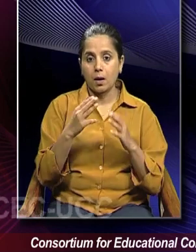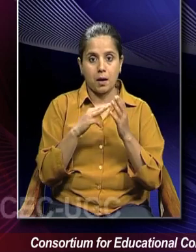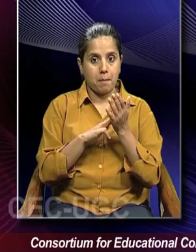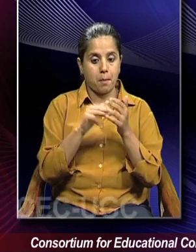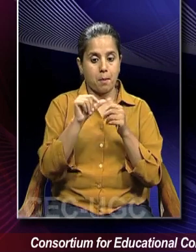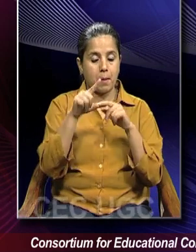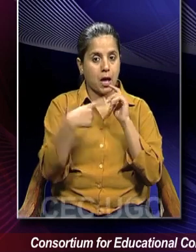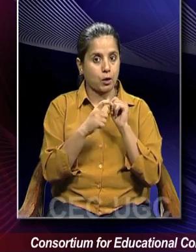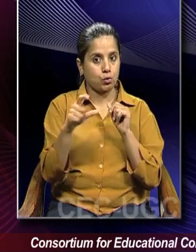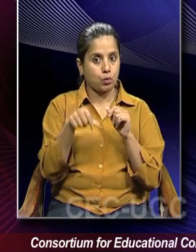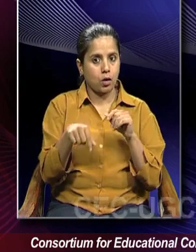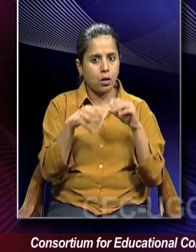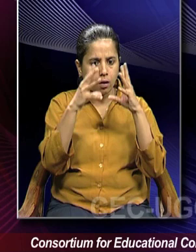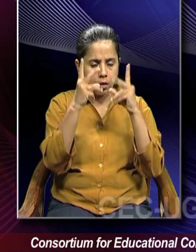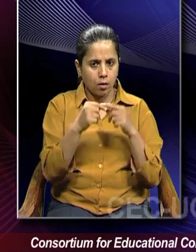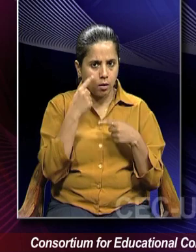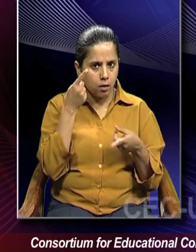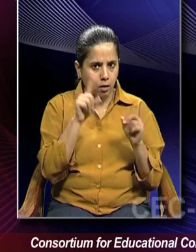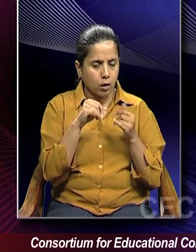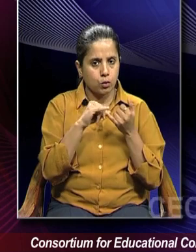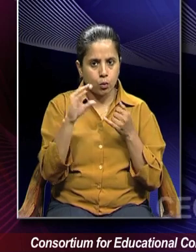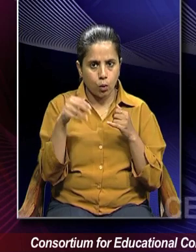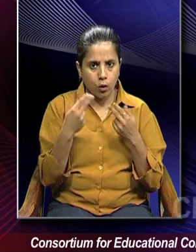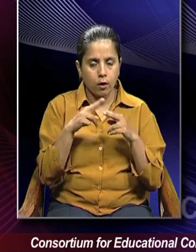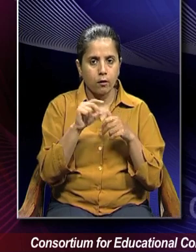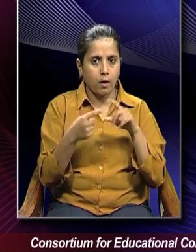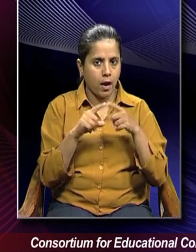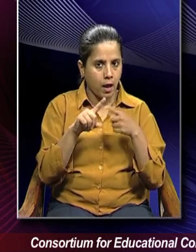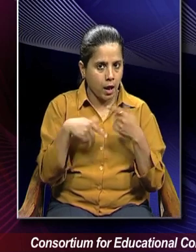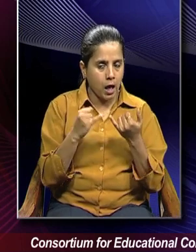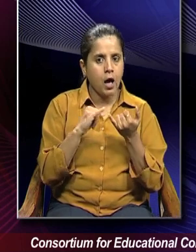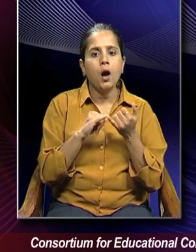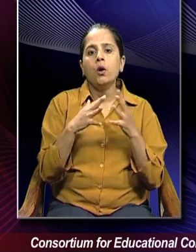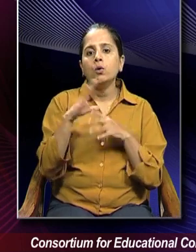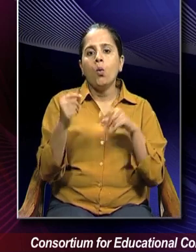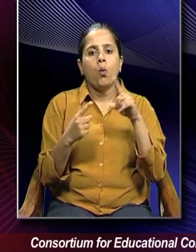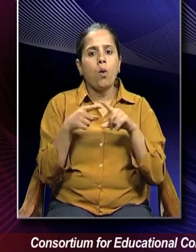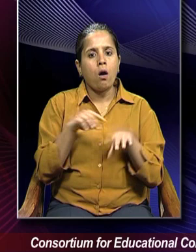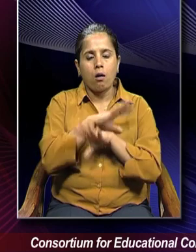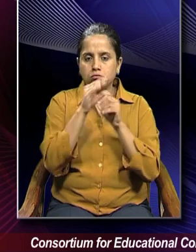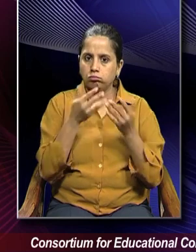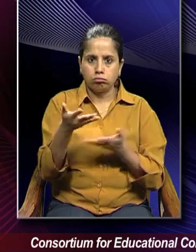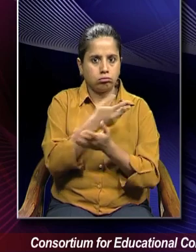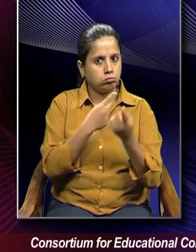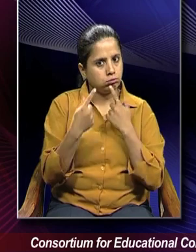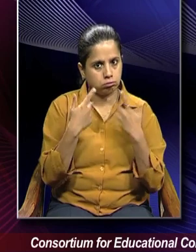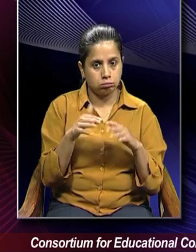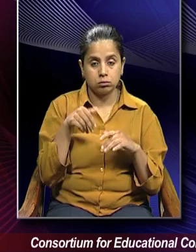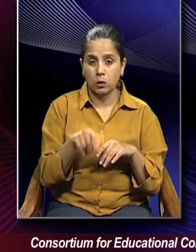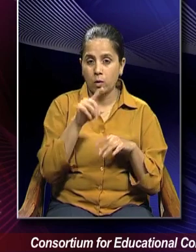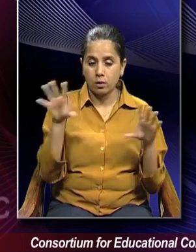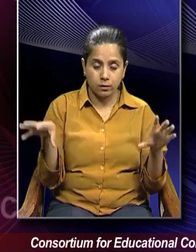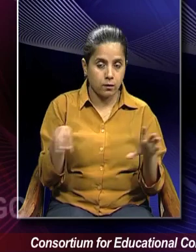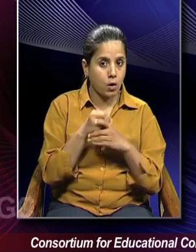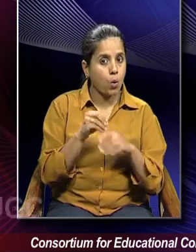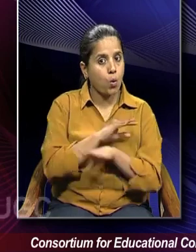analysis, cinemetrics, so-so window, fate analysis and spot analysis, we have discussed all of them. Once we combine them